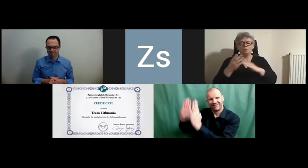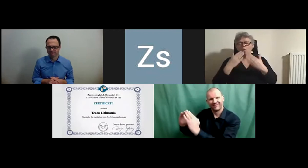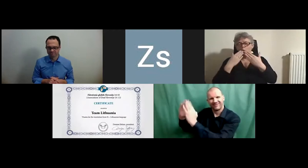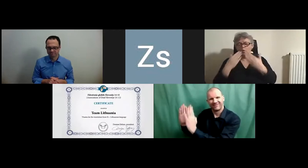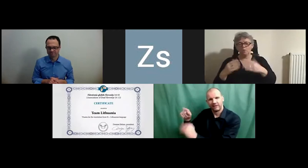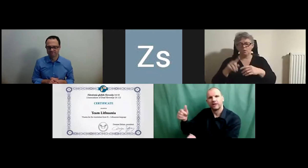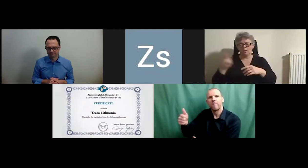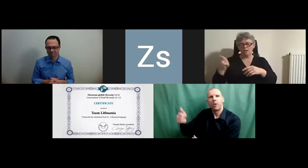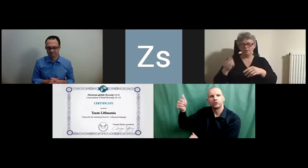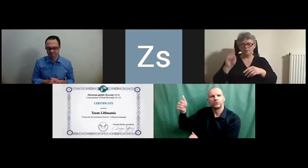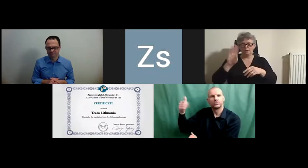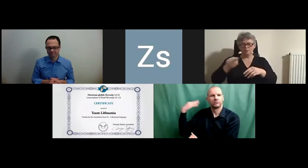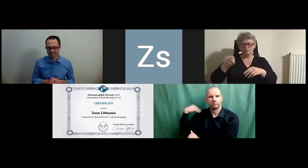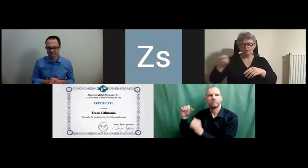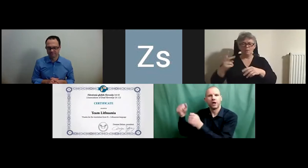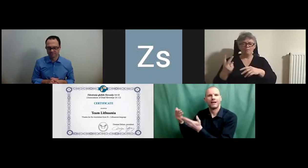Also,